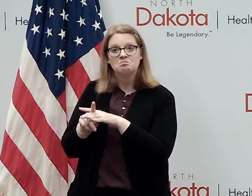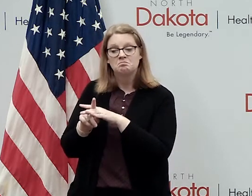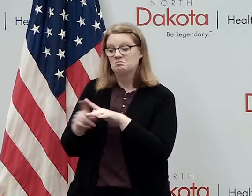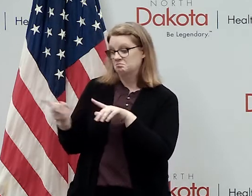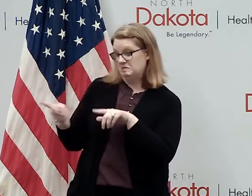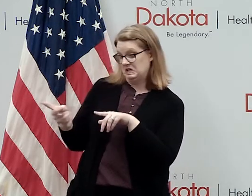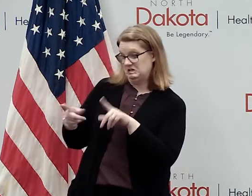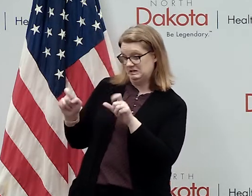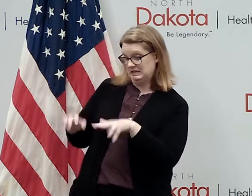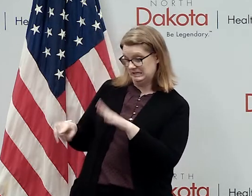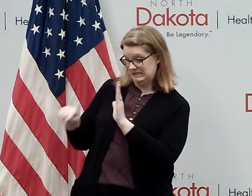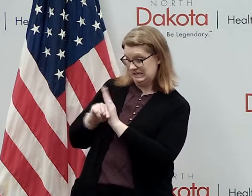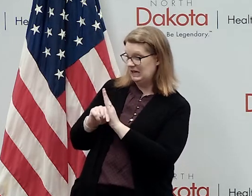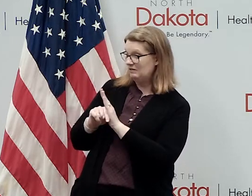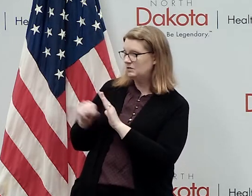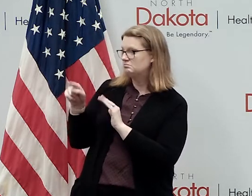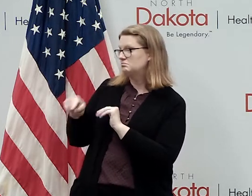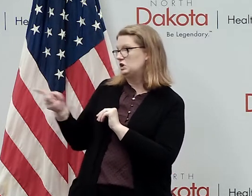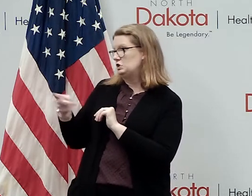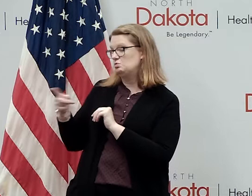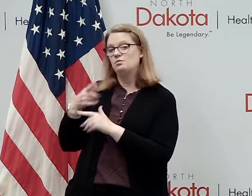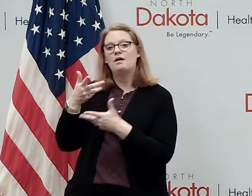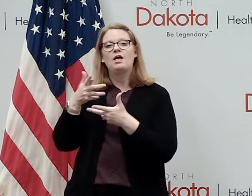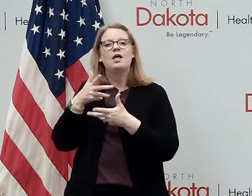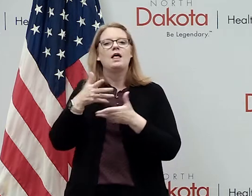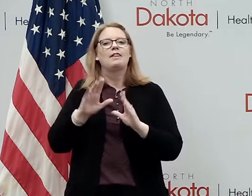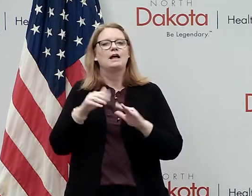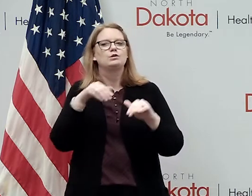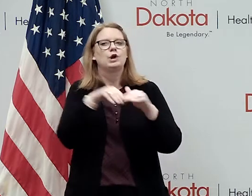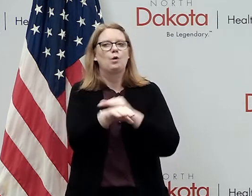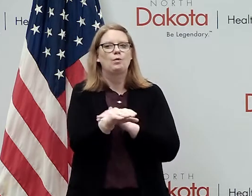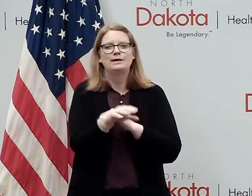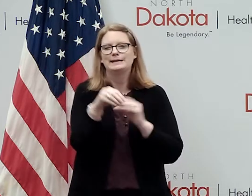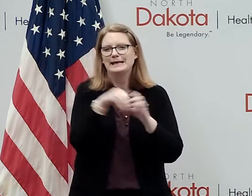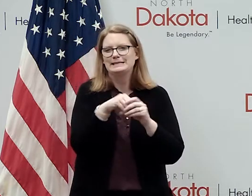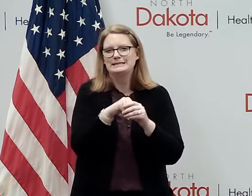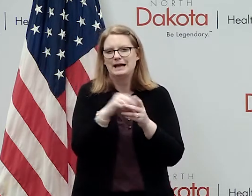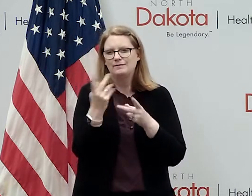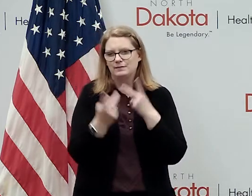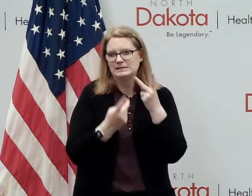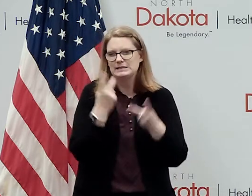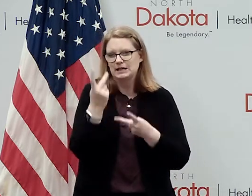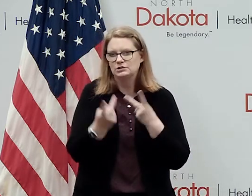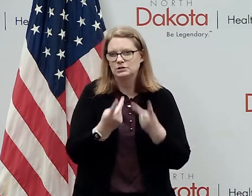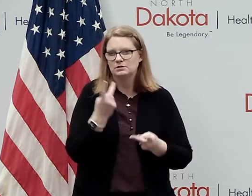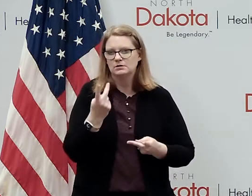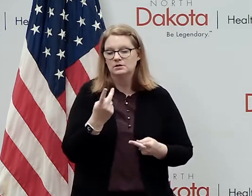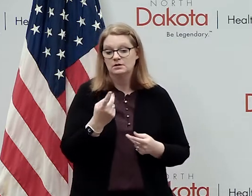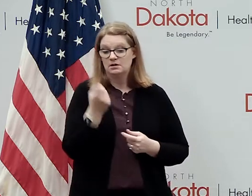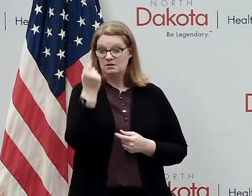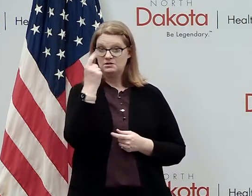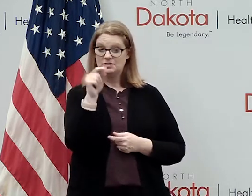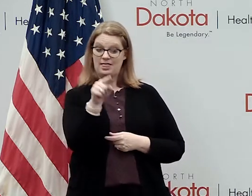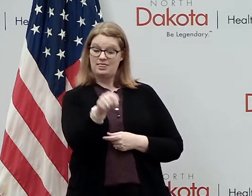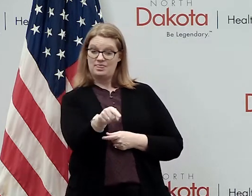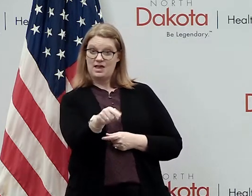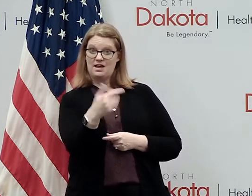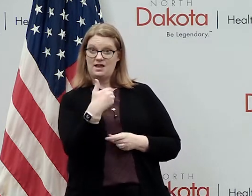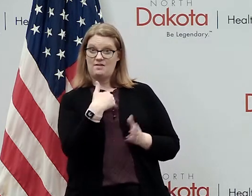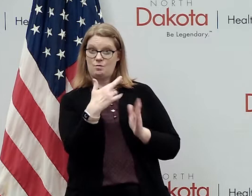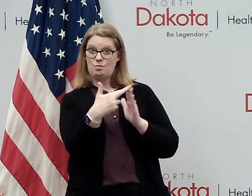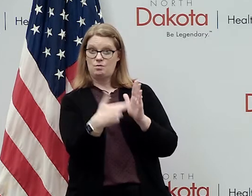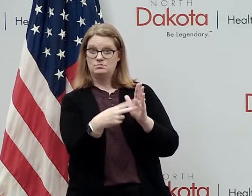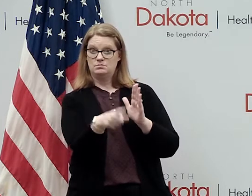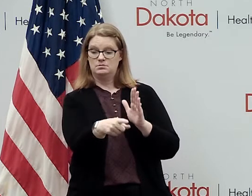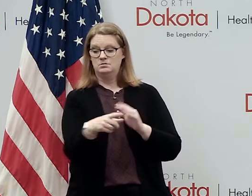tested negative will be allowed to take part in a scheduled indoor visitation based on the facility's established protocols. The negative